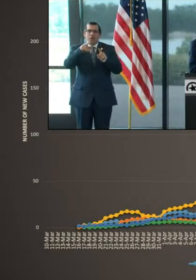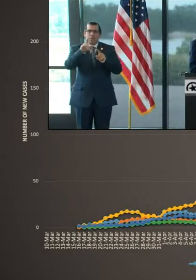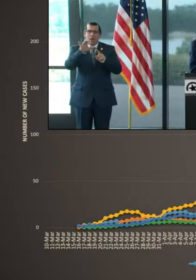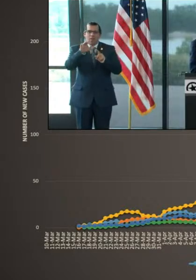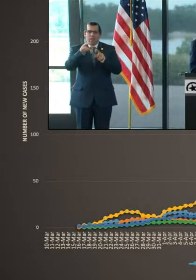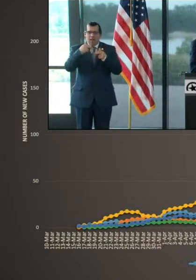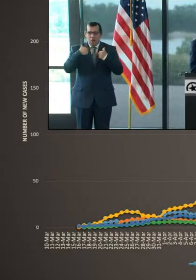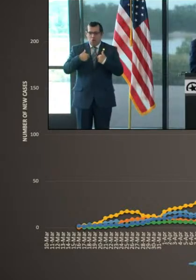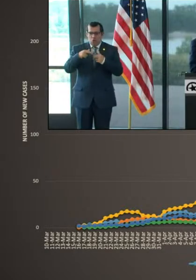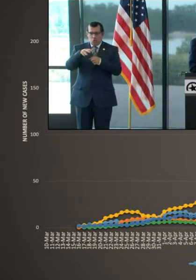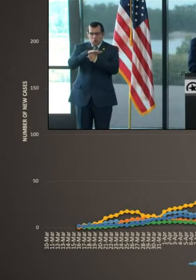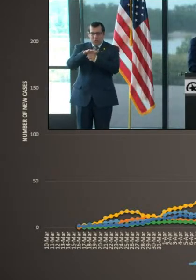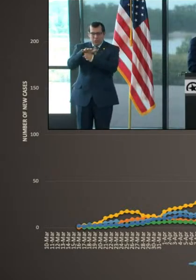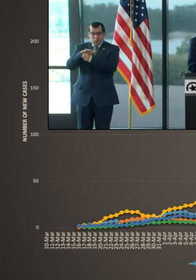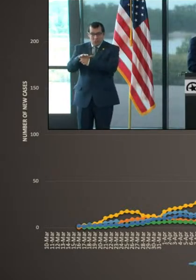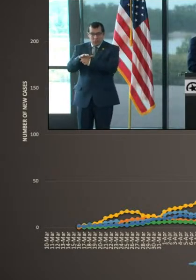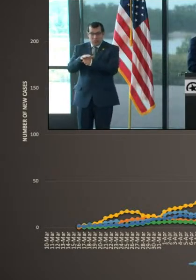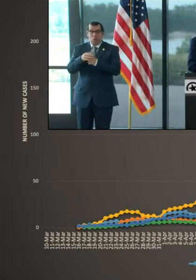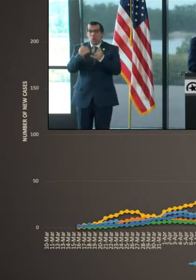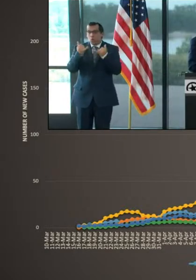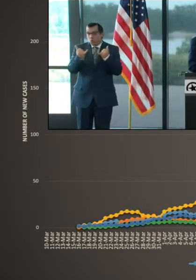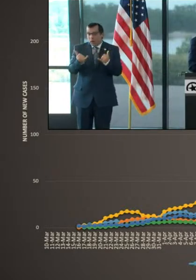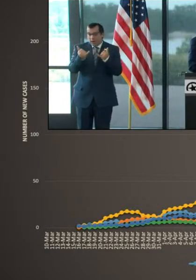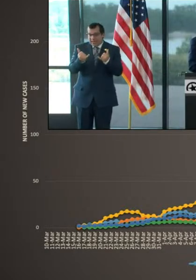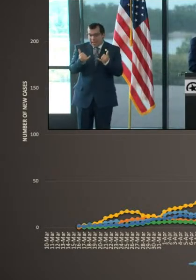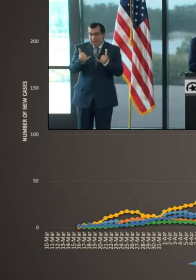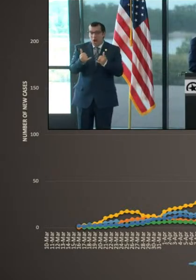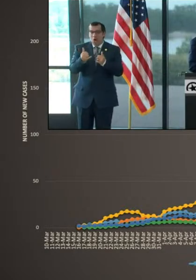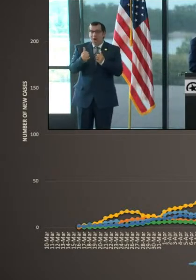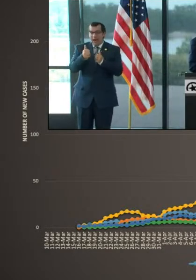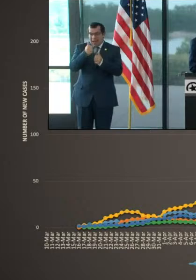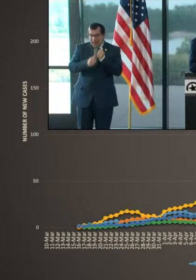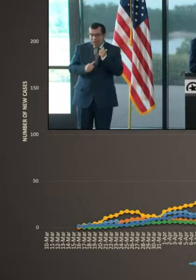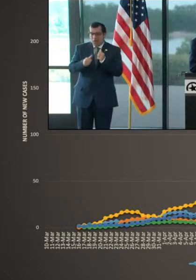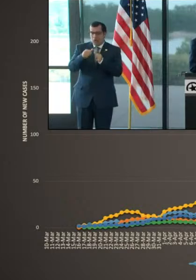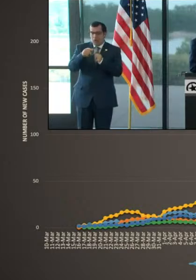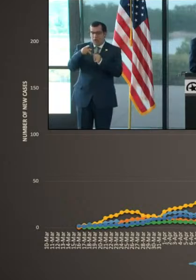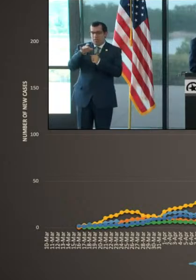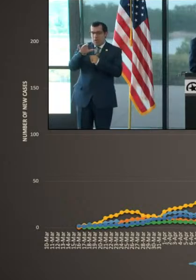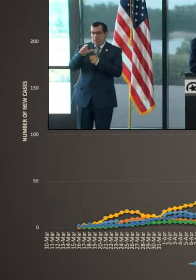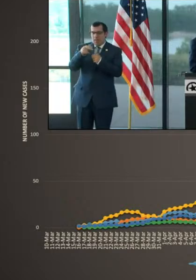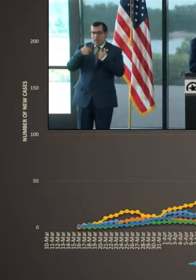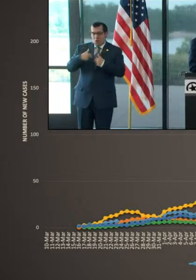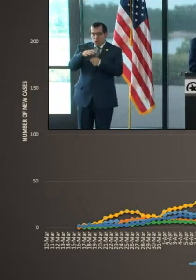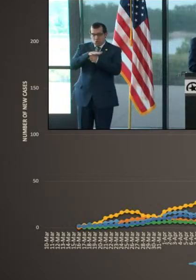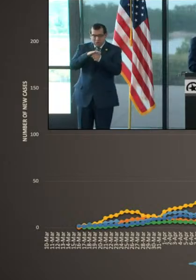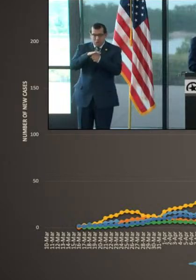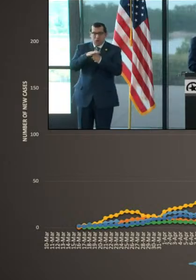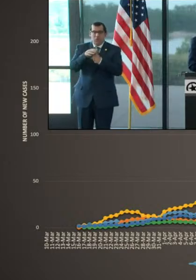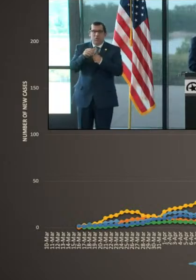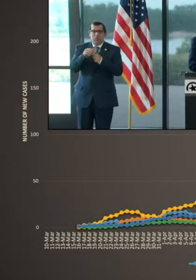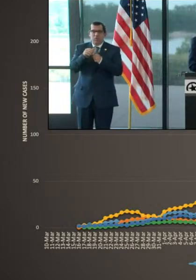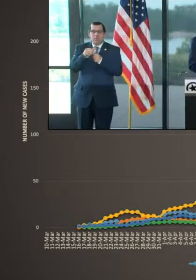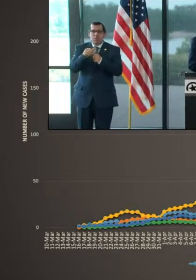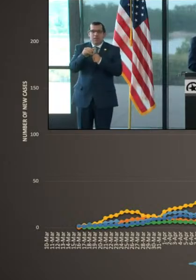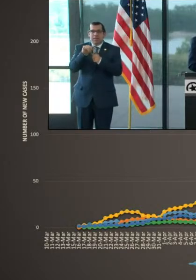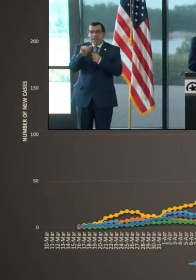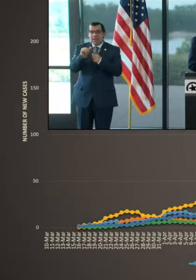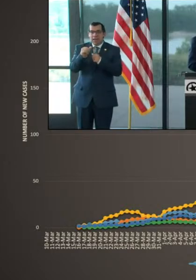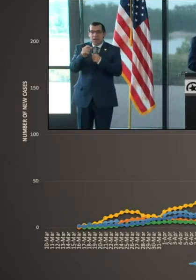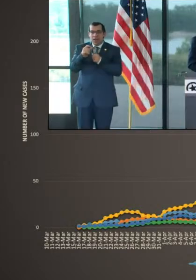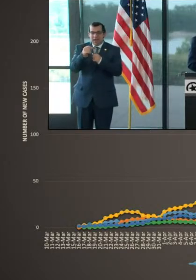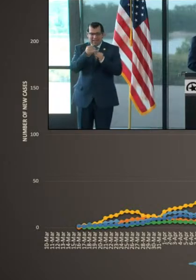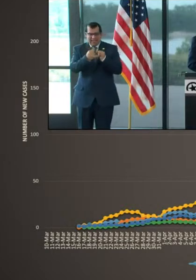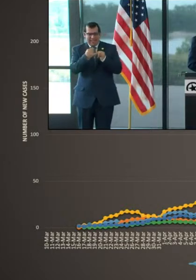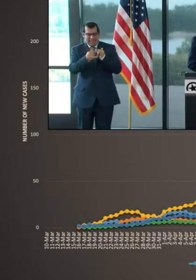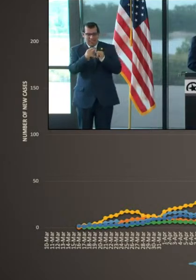health regions. And right now, in every public health region, the latest end of the